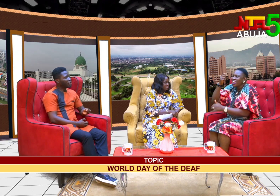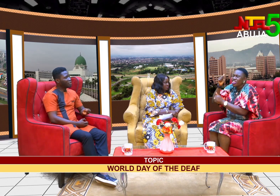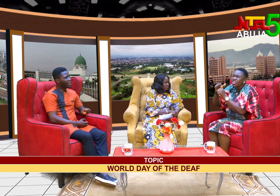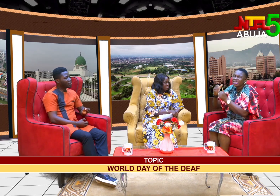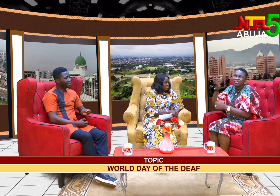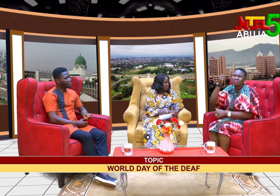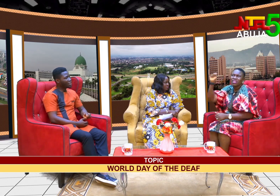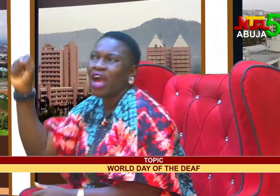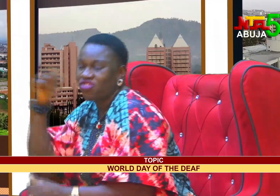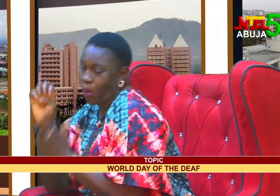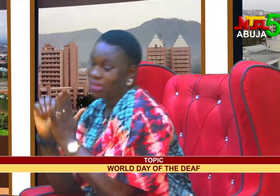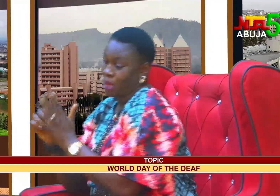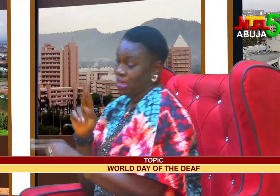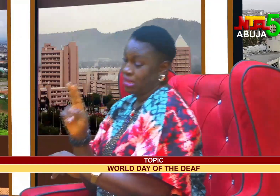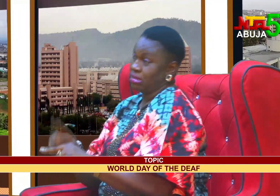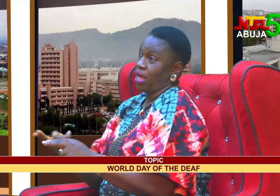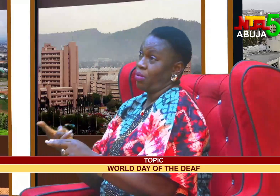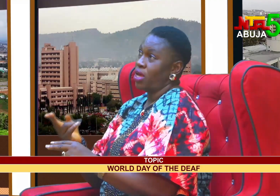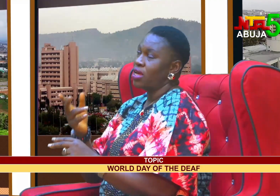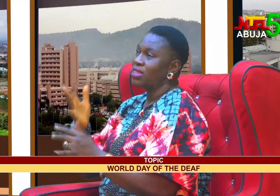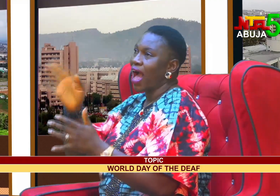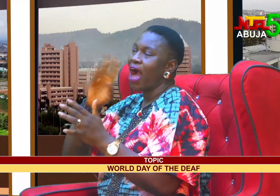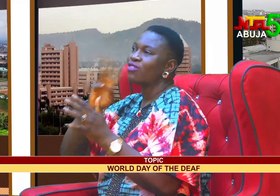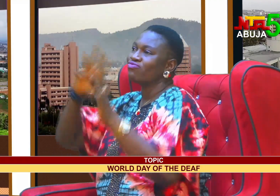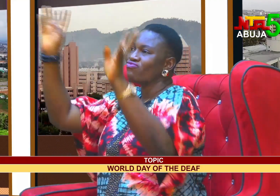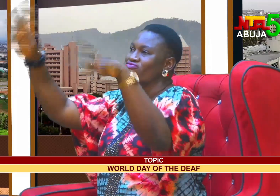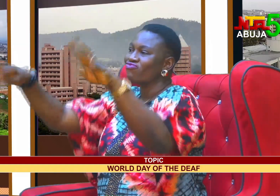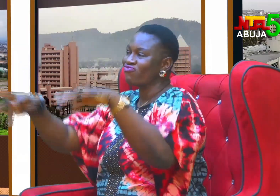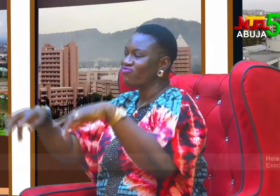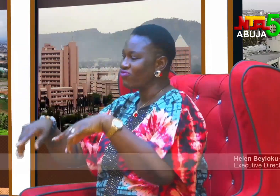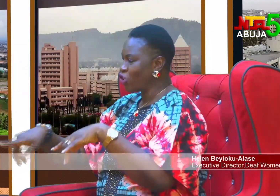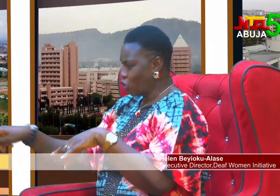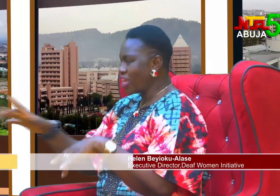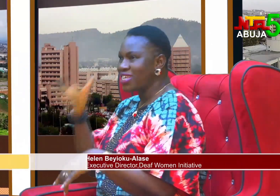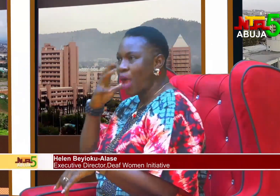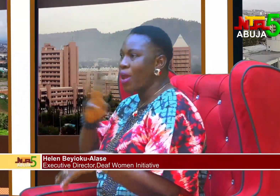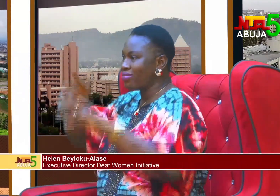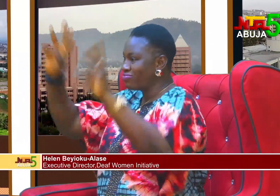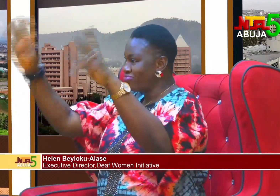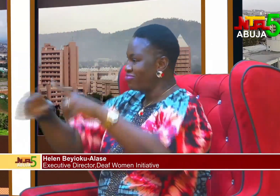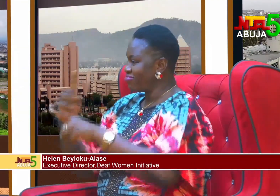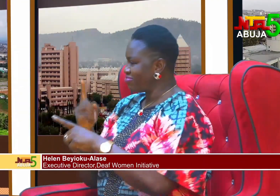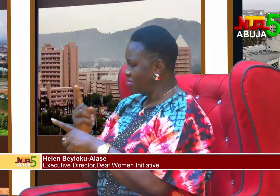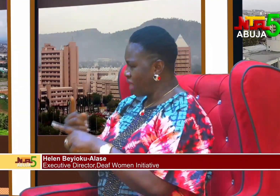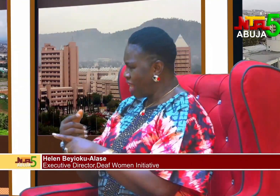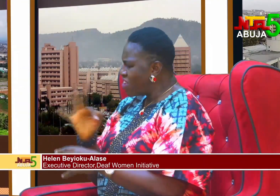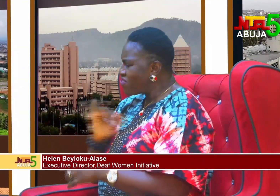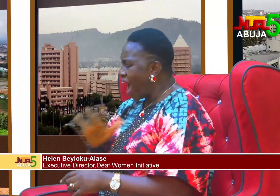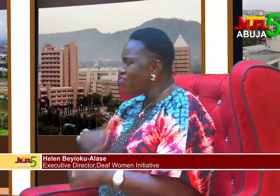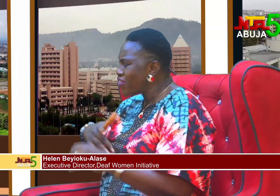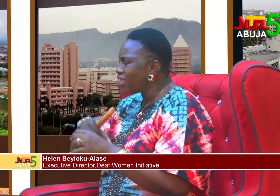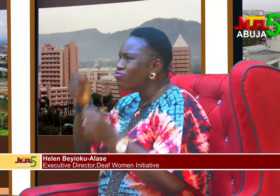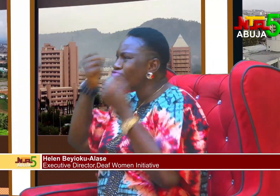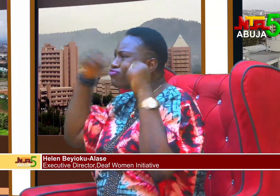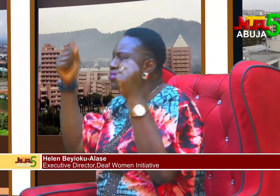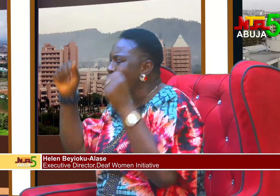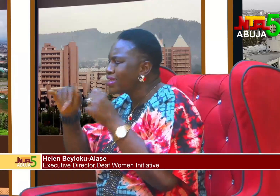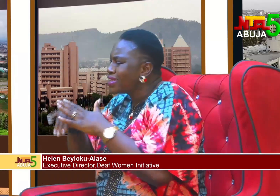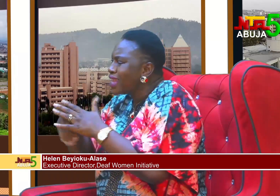an understandable sound or something that will be comprehended. It's just to amplify sound, like when there's a rainfall or when there's a honk of the car